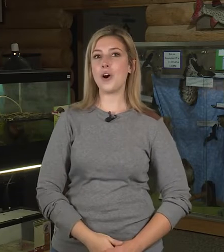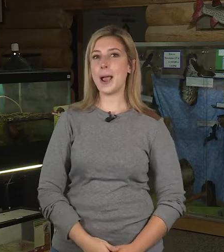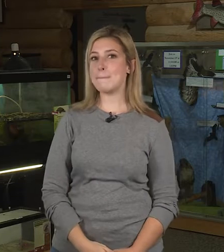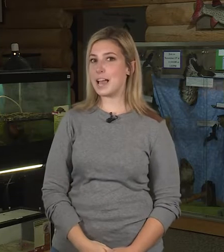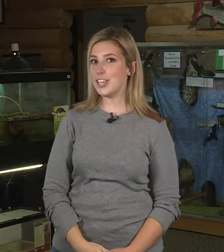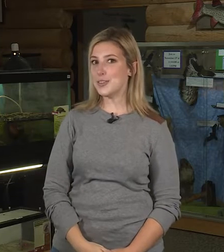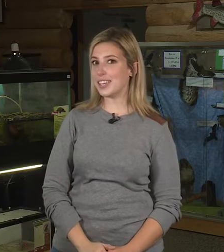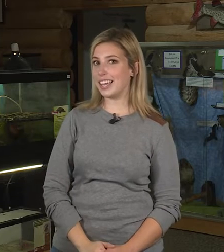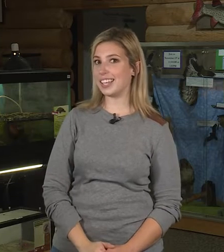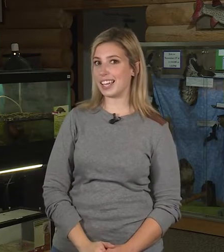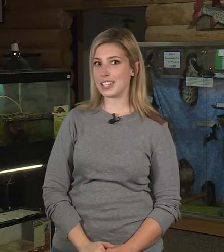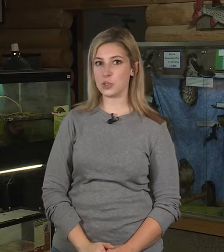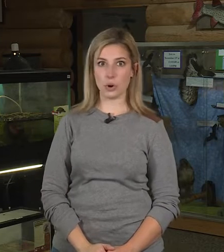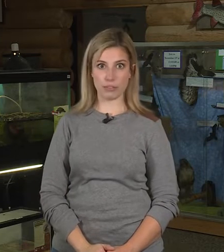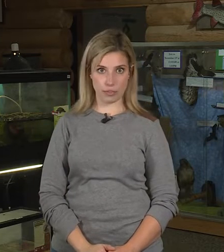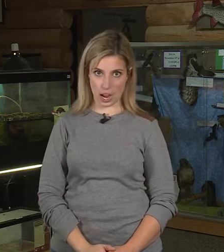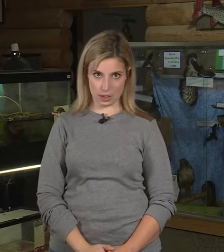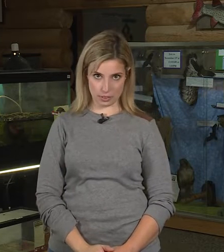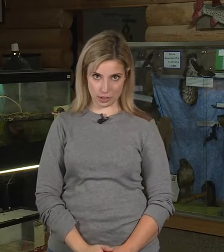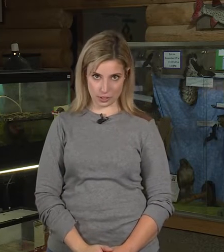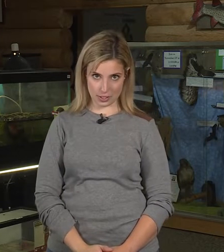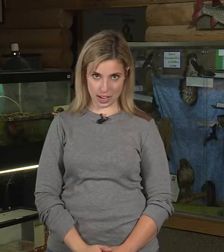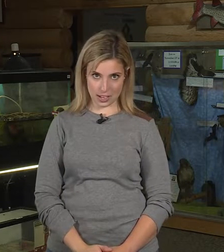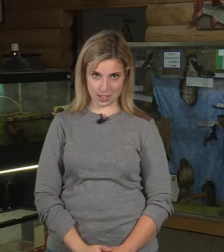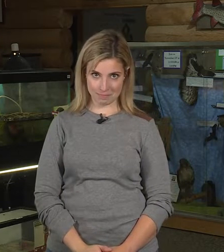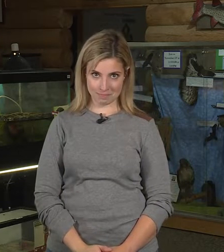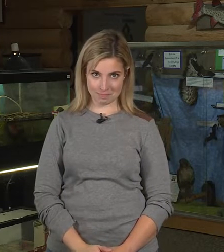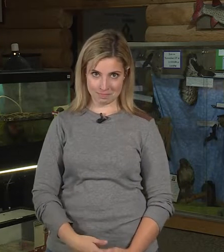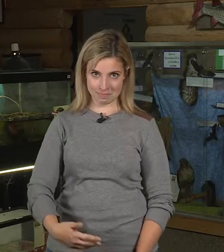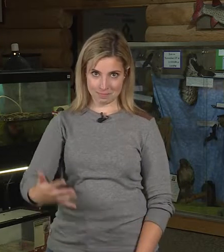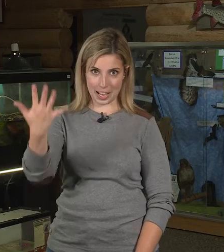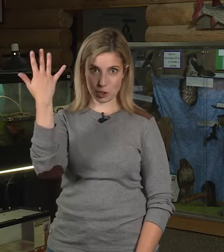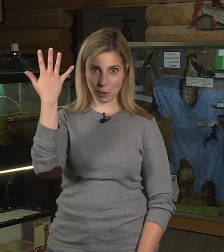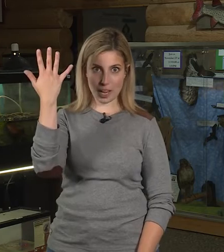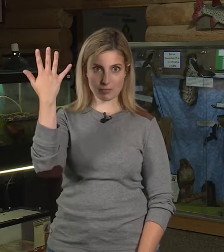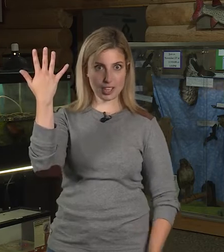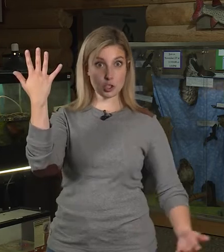I bet you can't guess what 5 looks like. That's right, it's